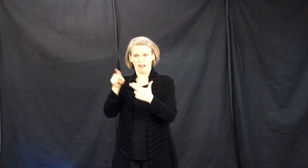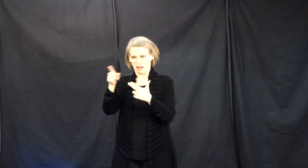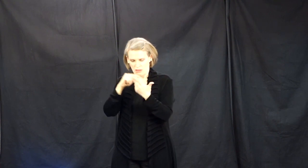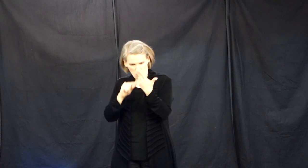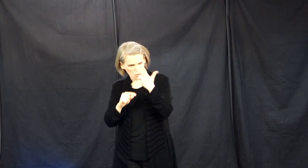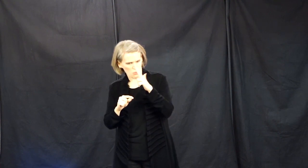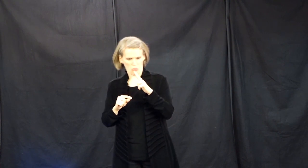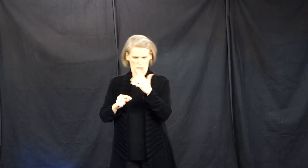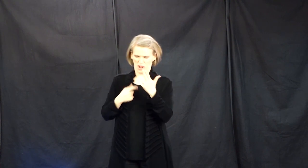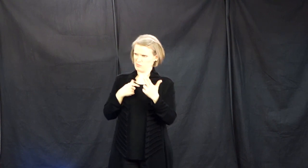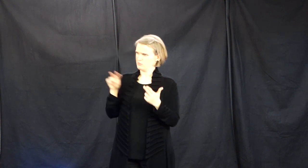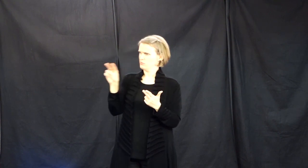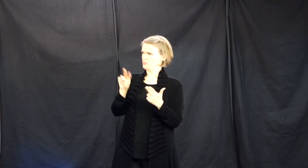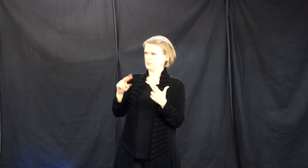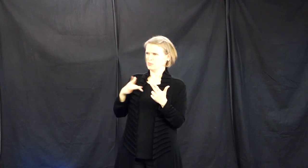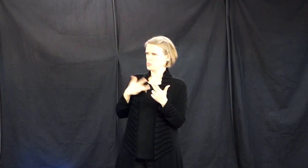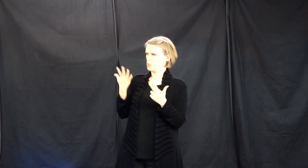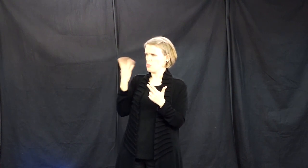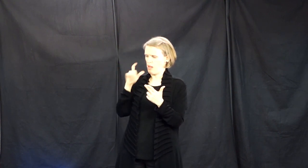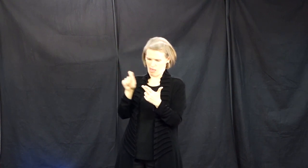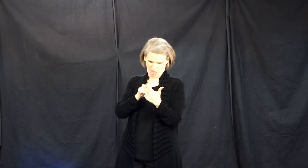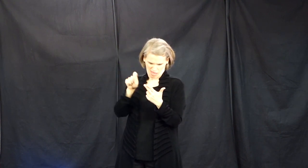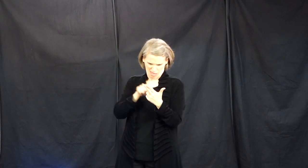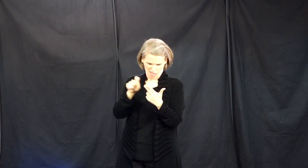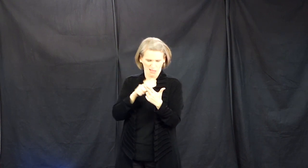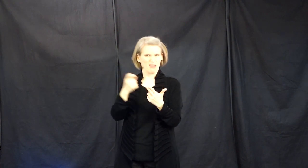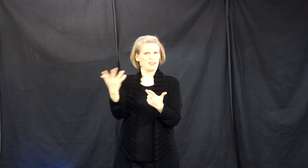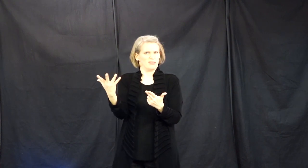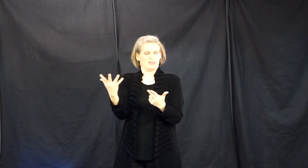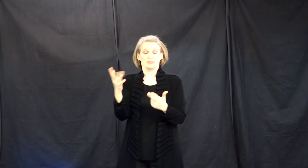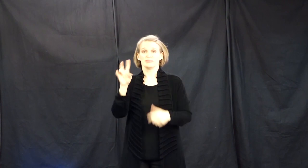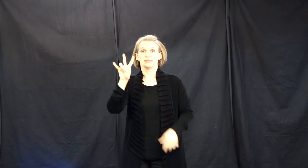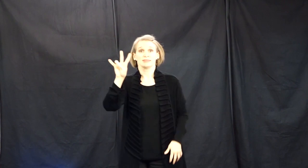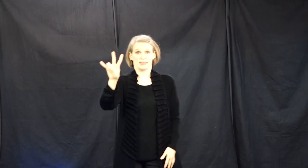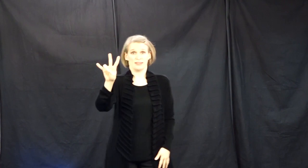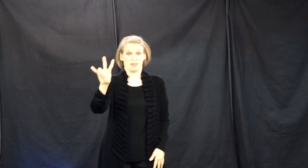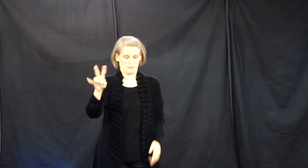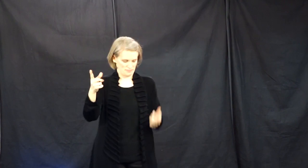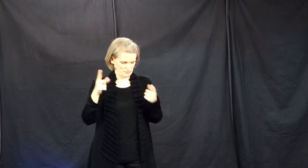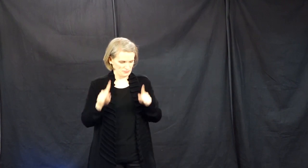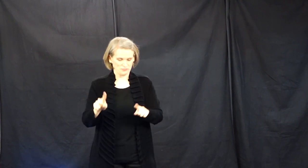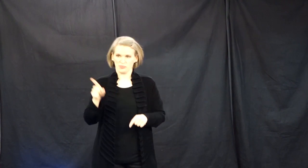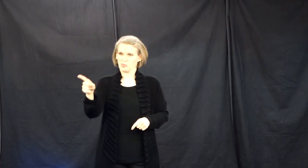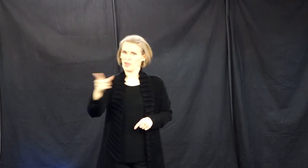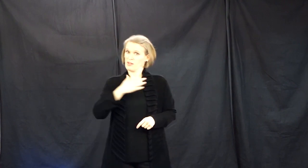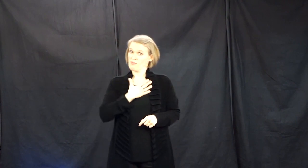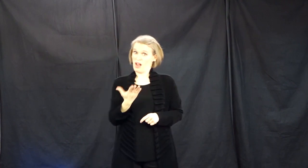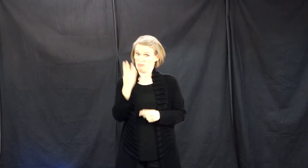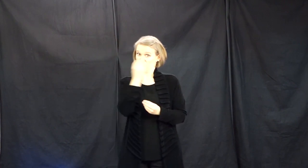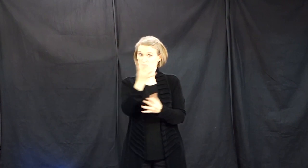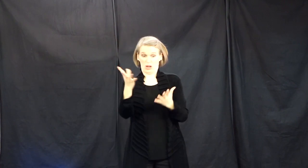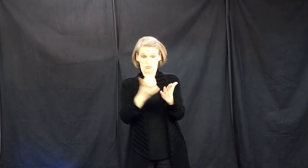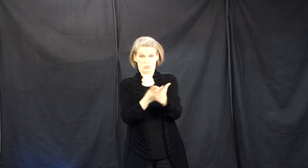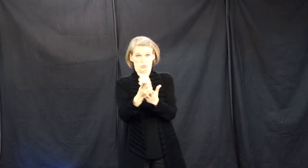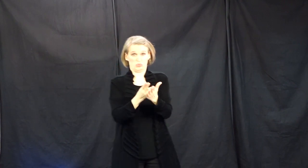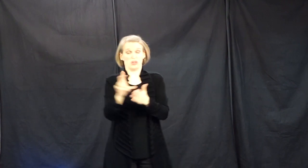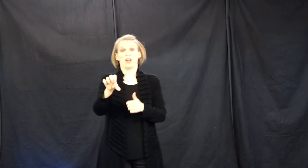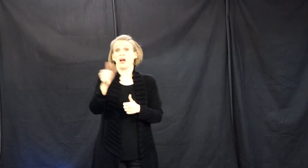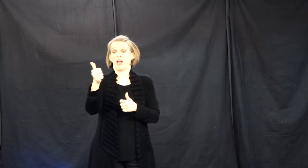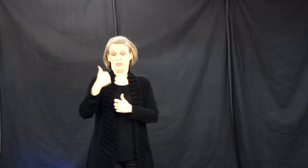with the trigger. 7. Confession time, here's what I got. My fellow soldiers will tell you I'm a terrible shot. Number 8.